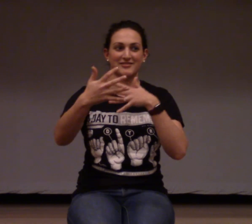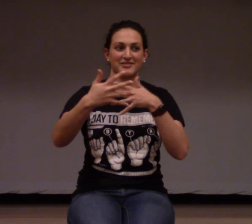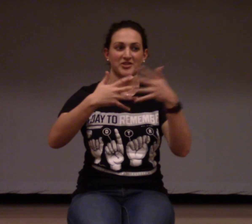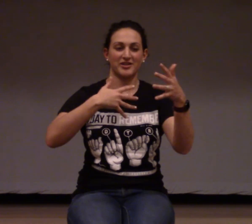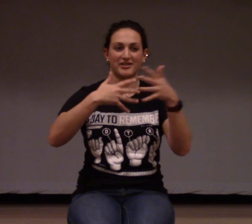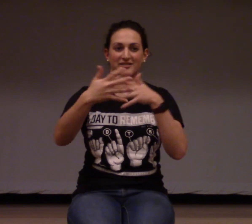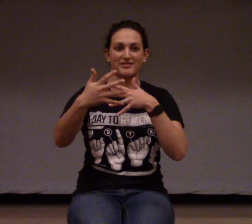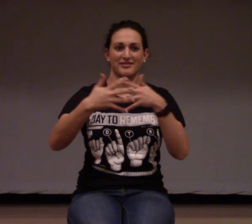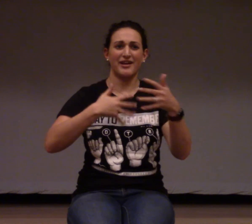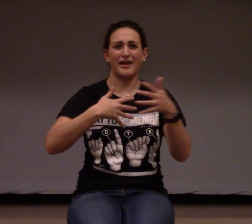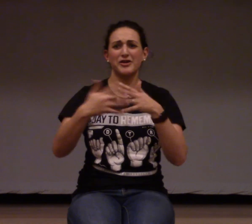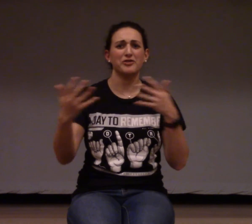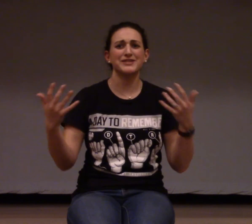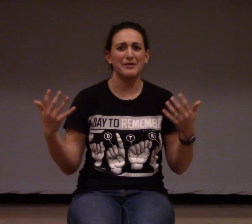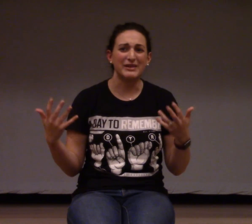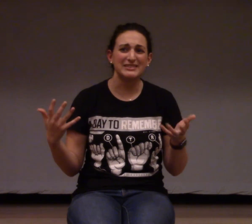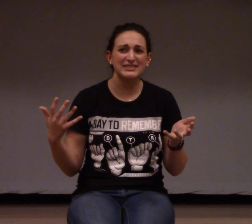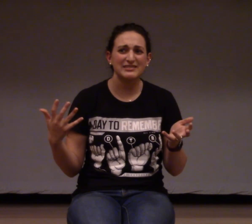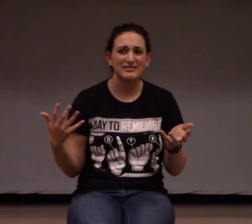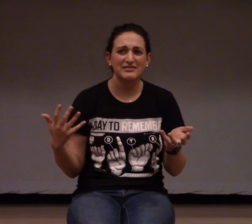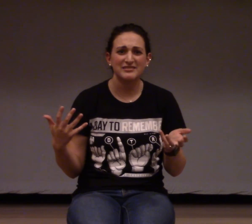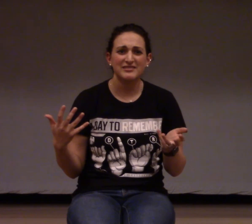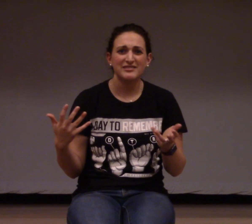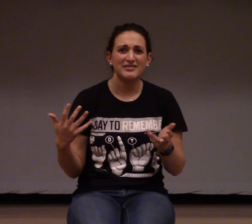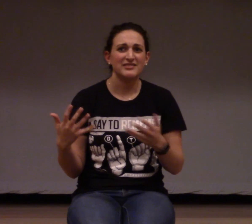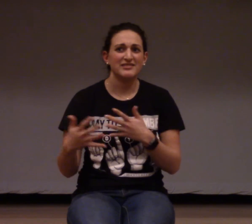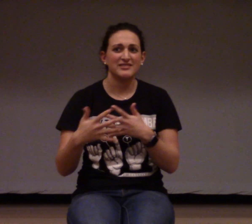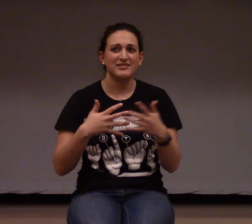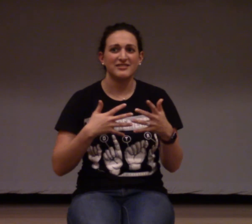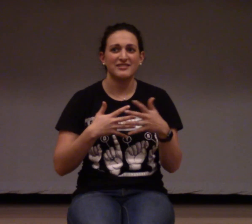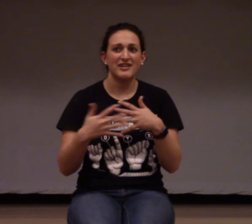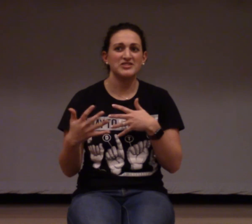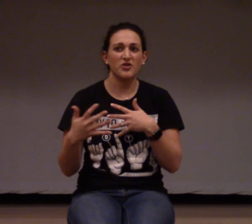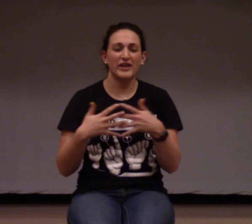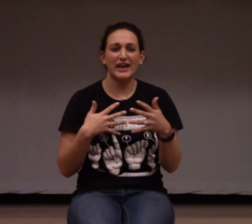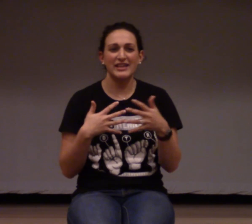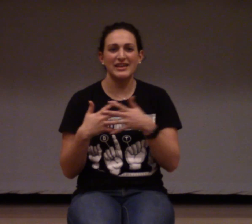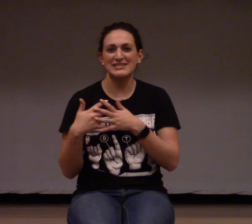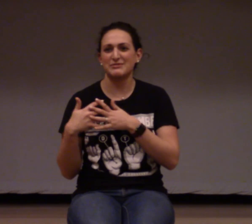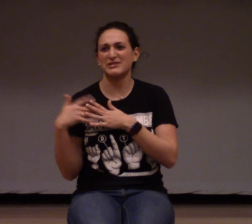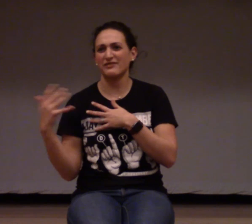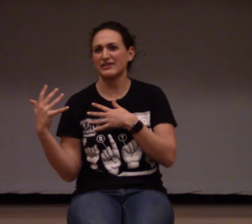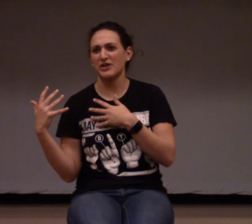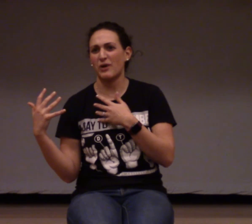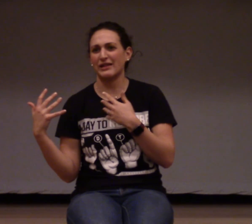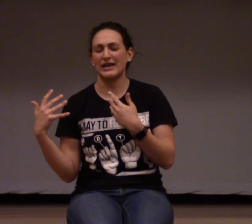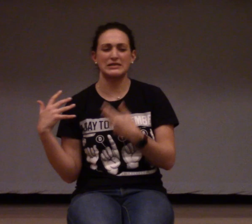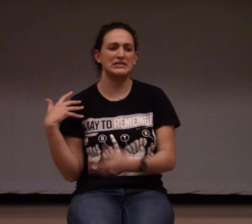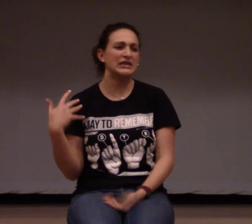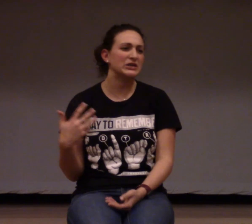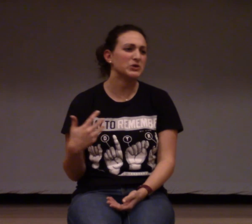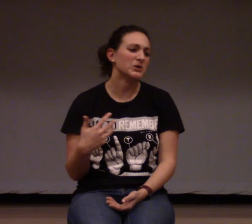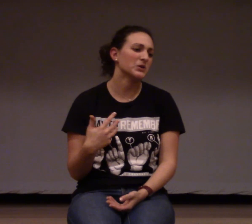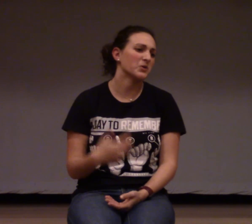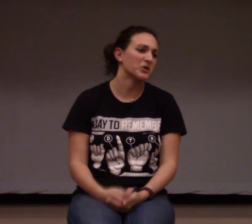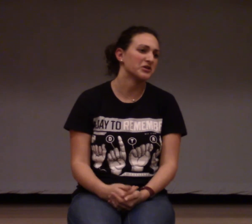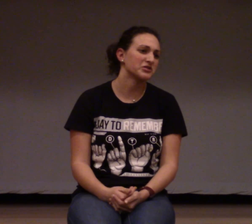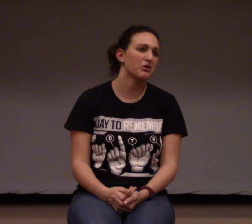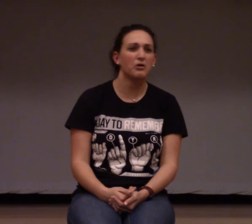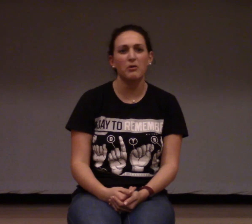Good. Any colors that I missed? So like anything specific that you want, like teal or